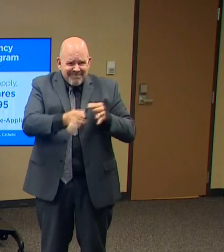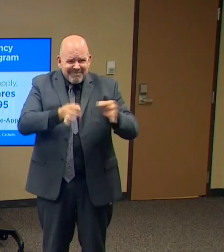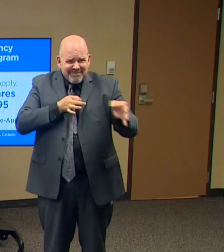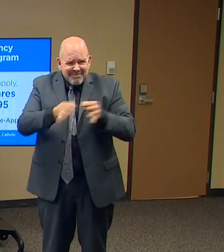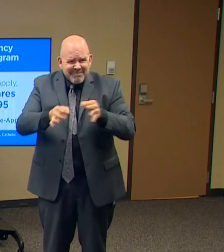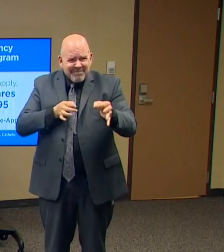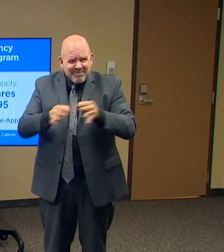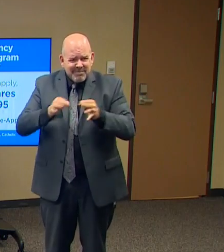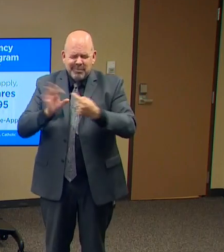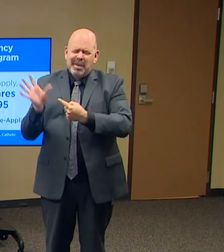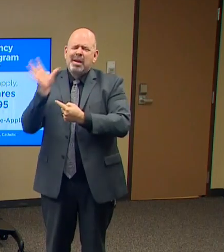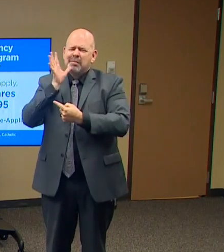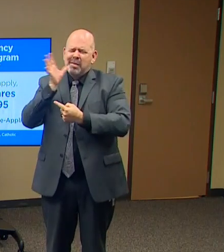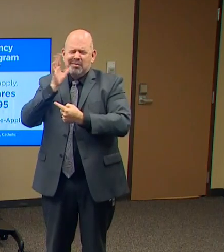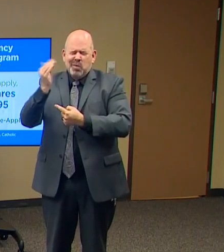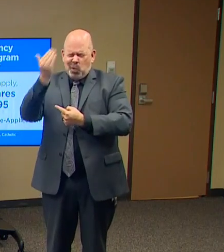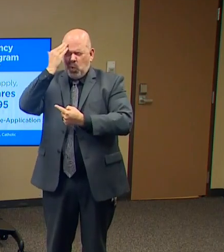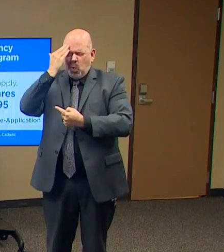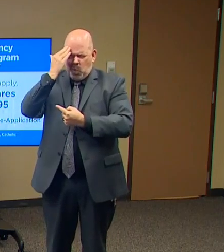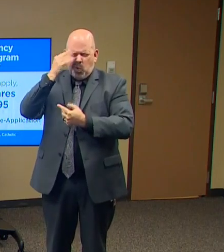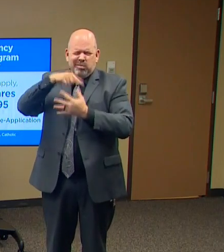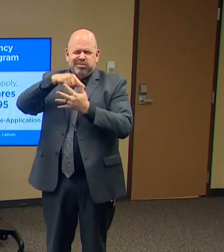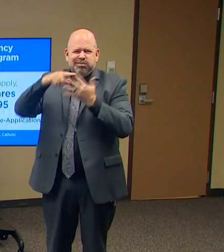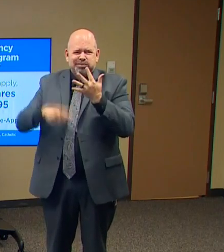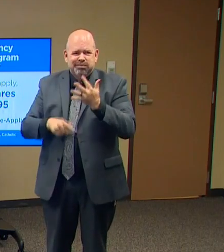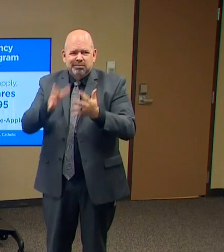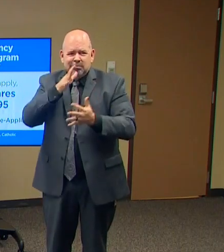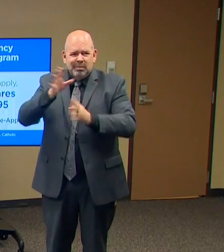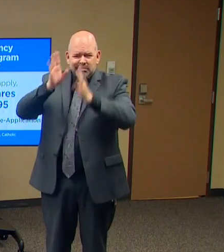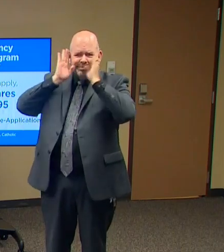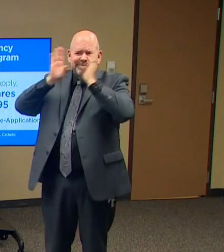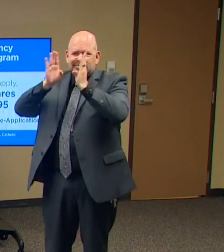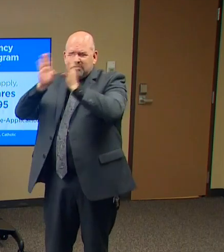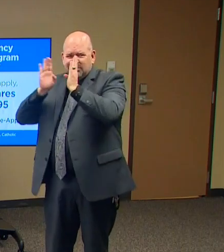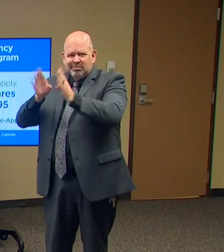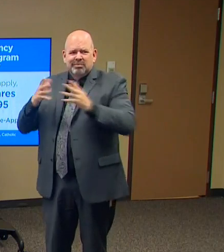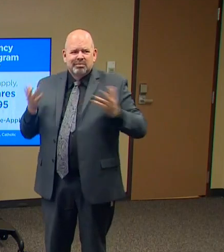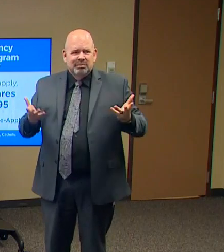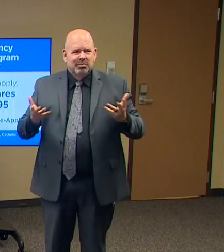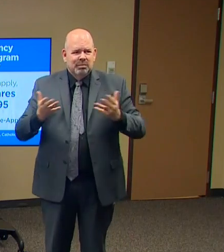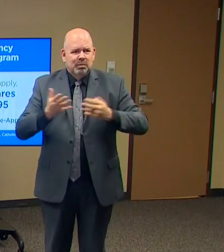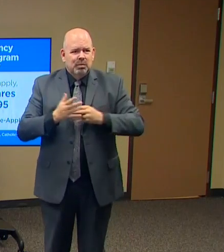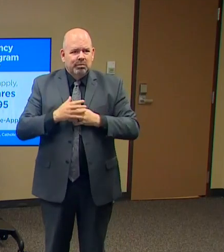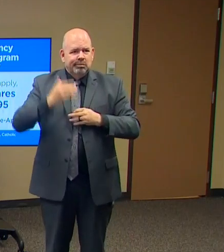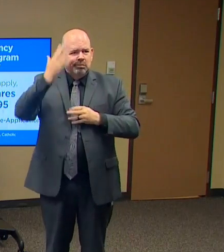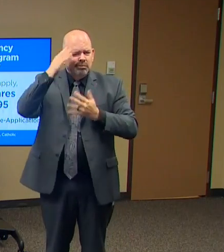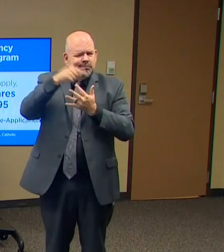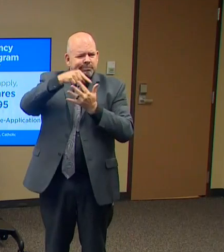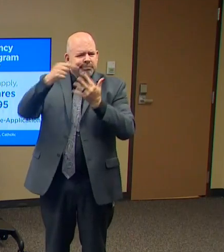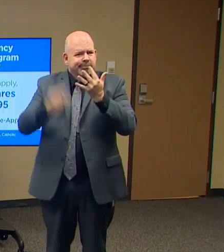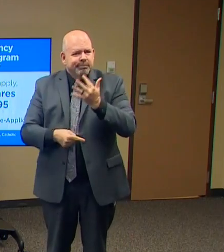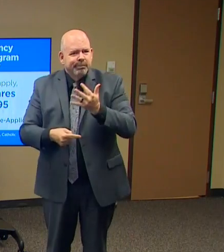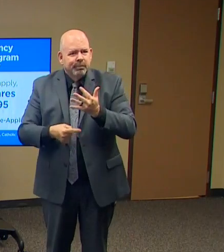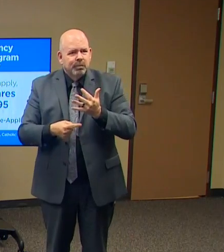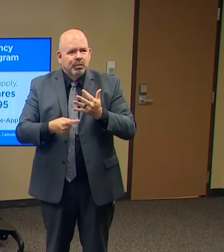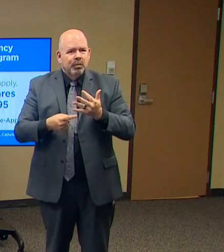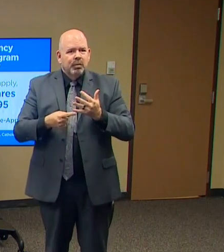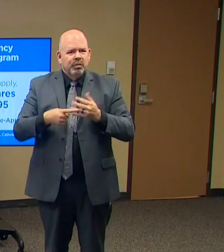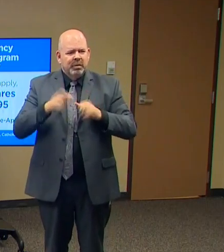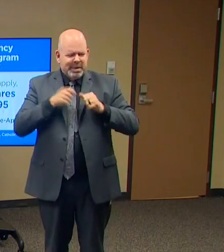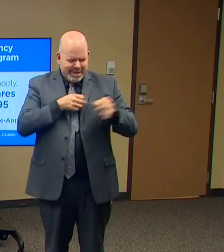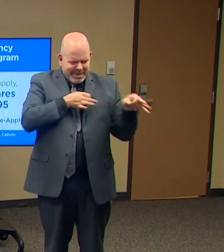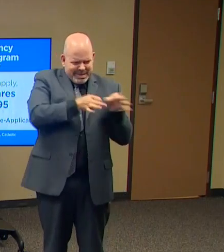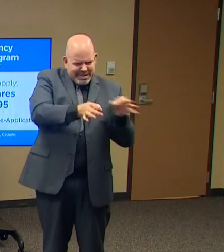to advise us in this moment. They've looked at exactly what is legal under the governor's orders, exactly what is happening on the ground here in